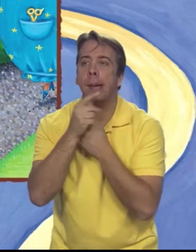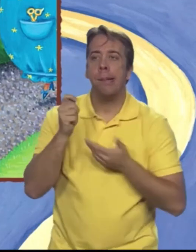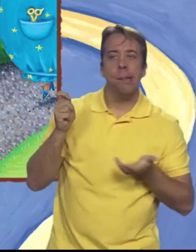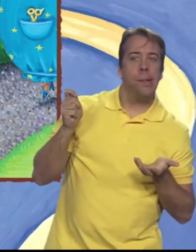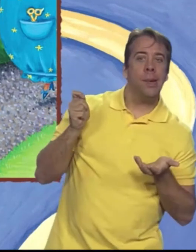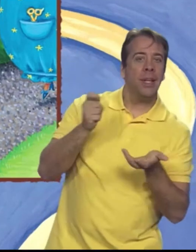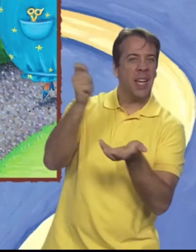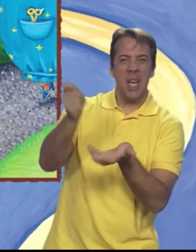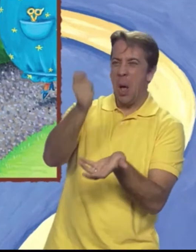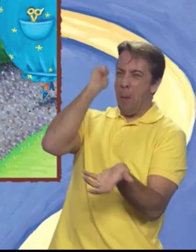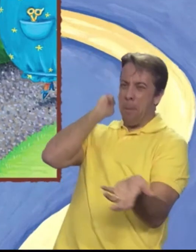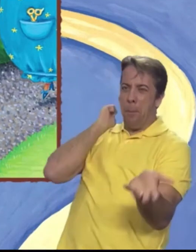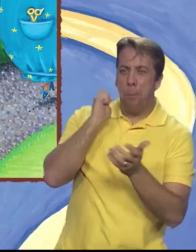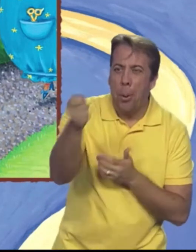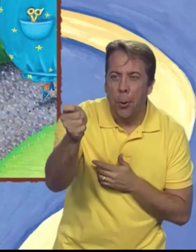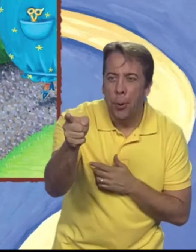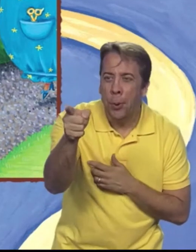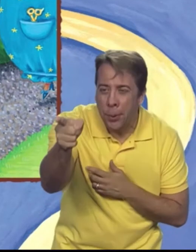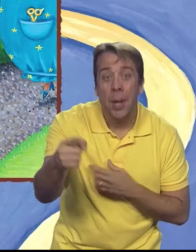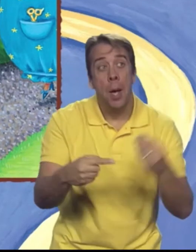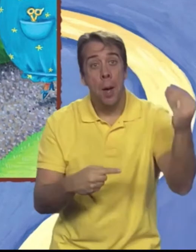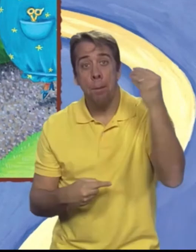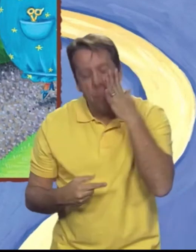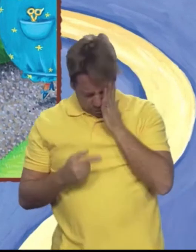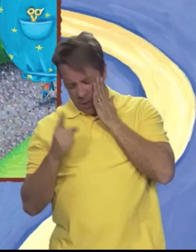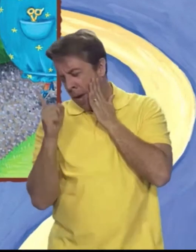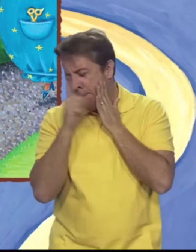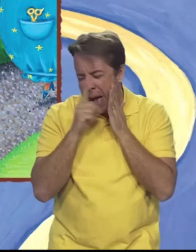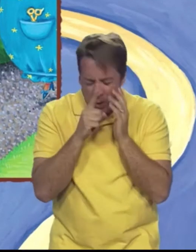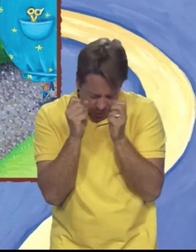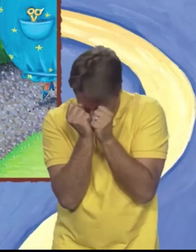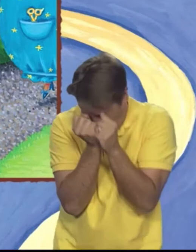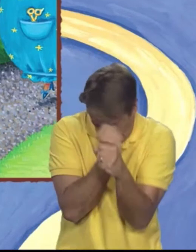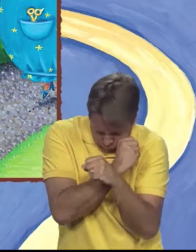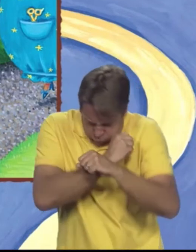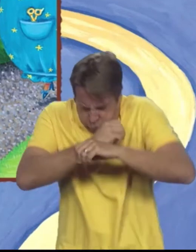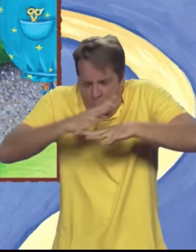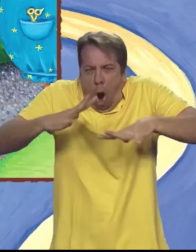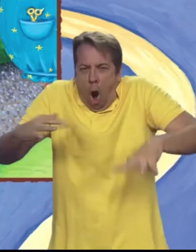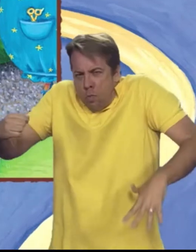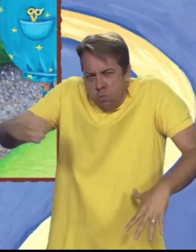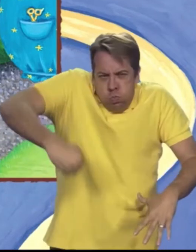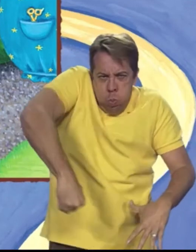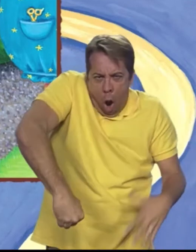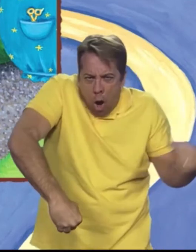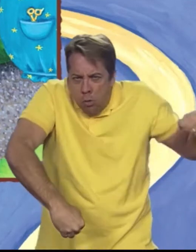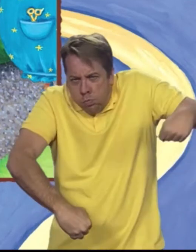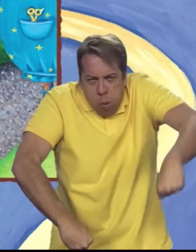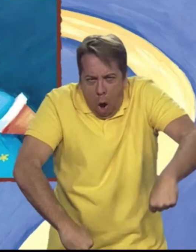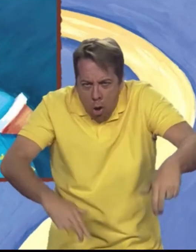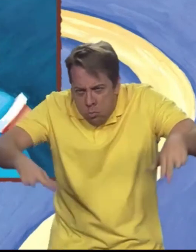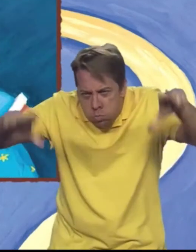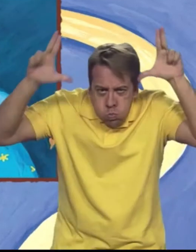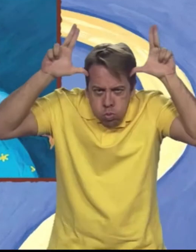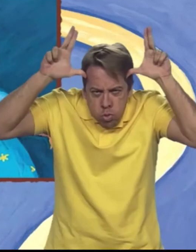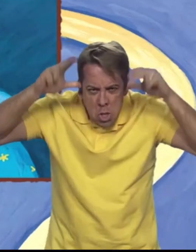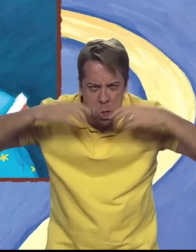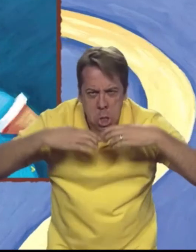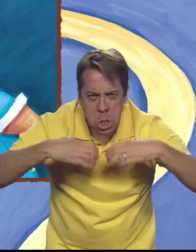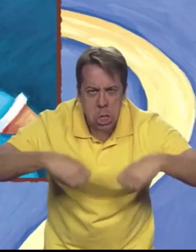mice playing in the garden, and all at once they became a team of six dappled horses. Now, you'll